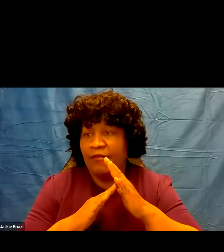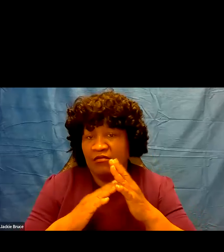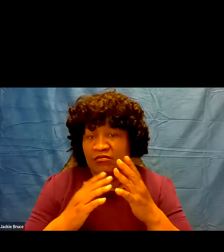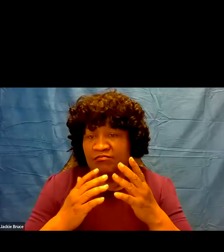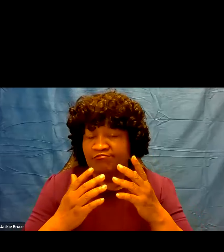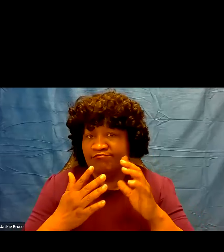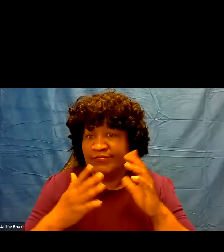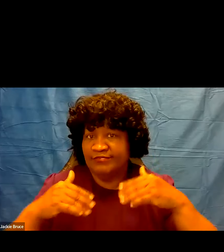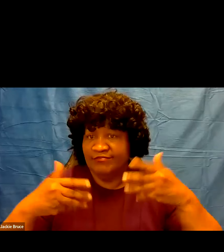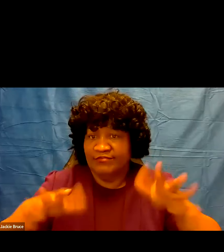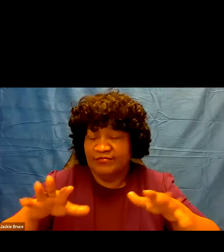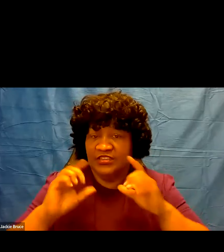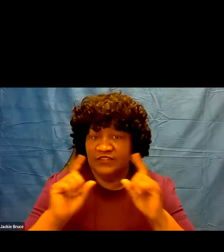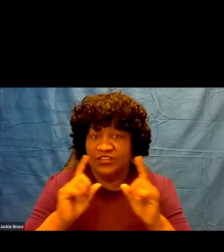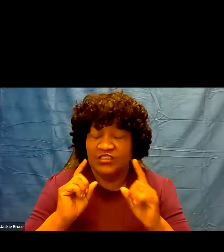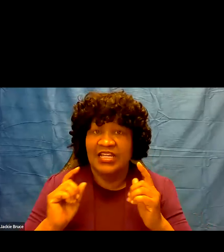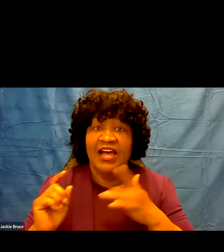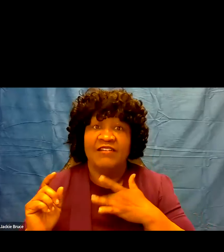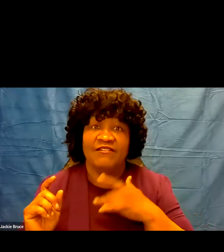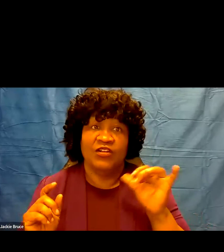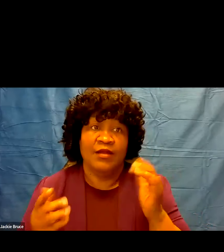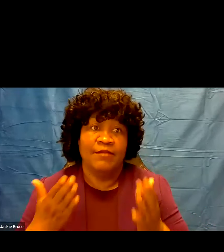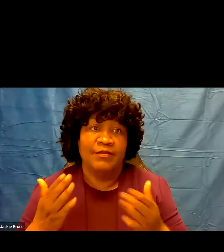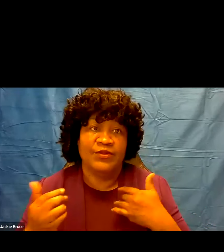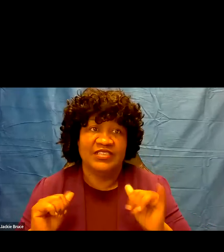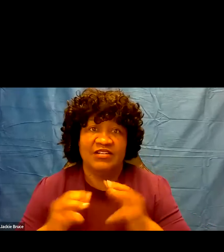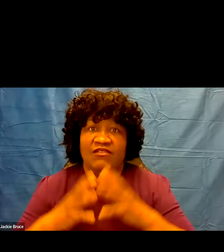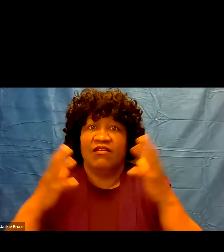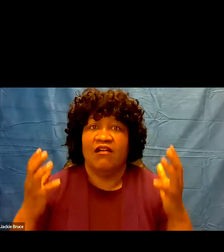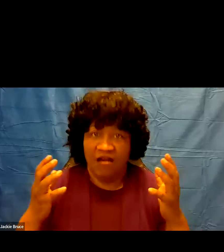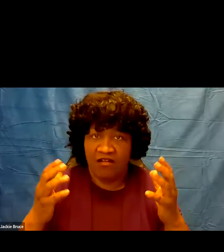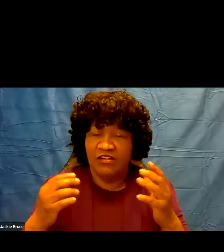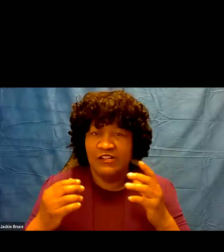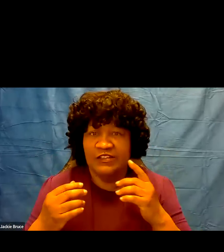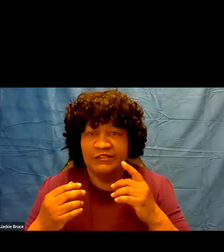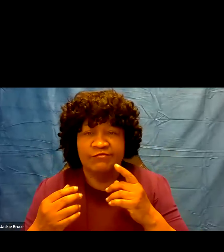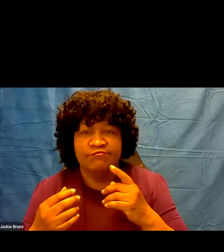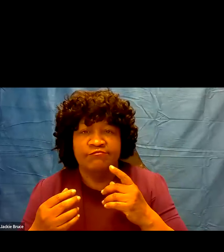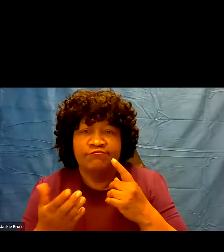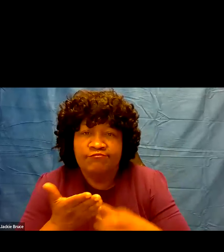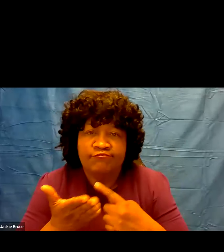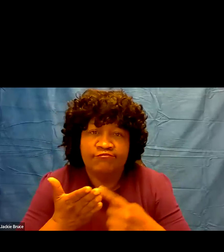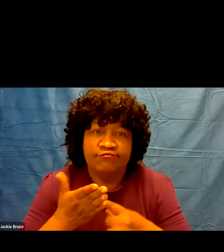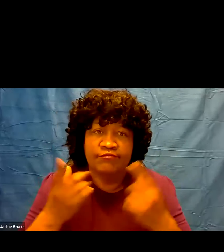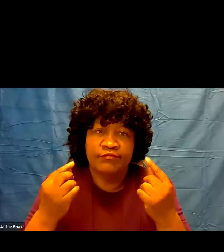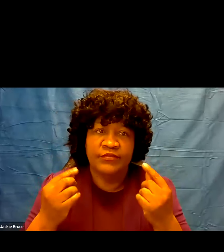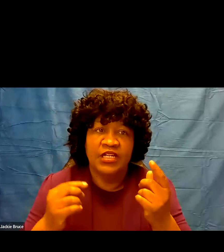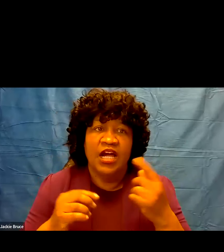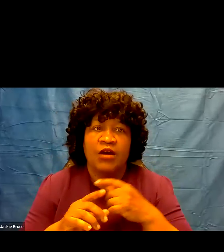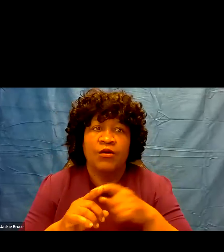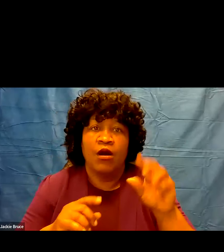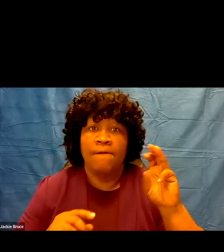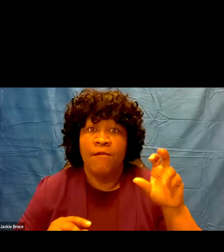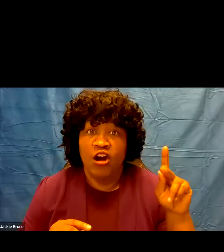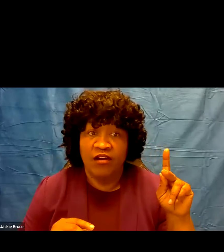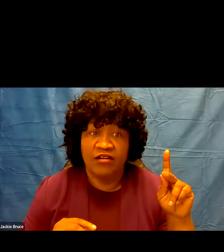And this feels like maybe we still have a lot of wrestling to do. I'm going to call on Mark, and then Betsy, I'm